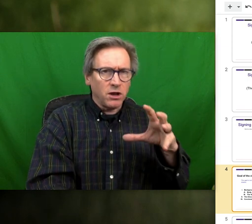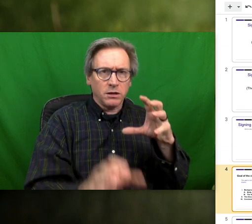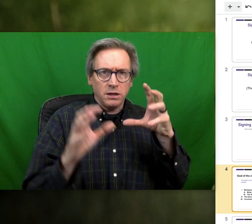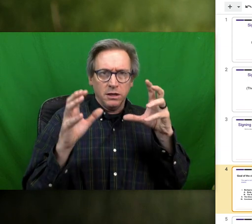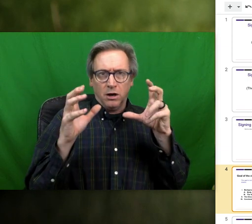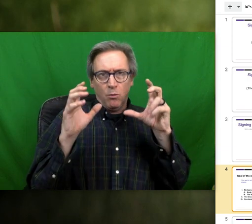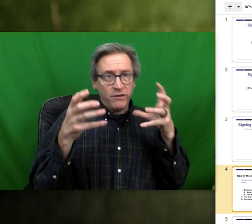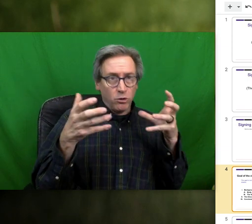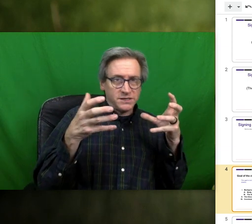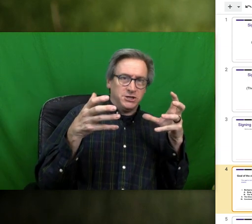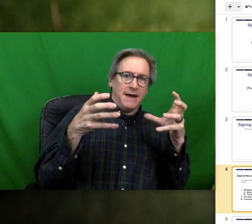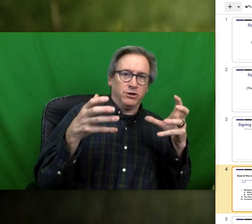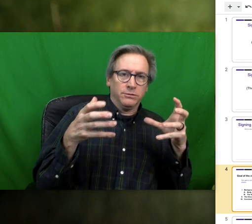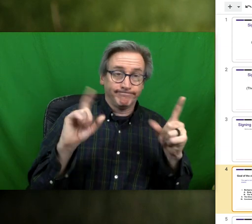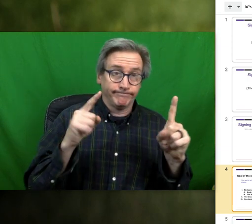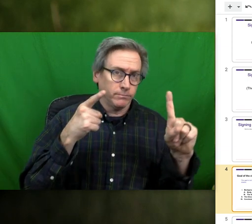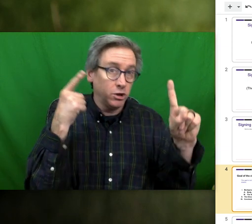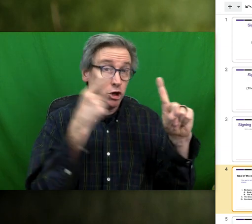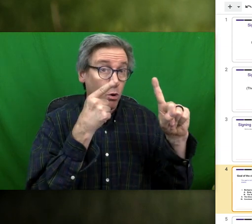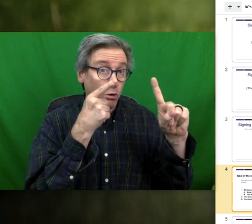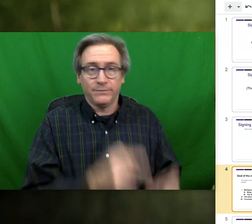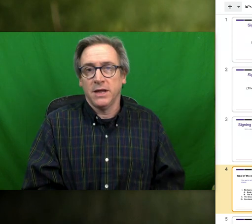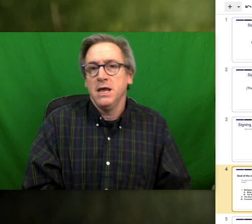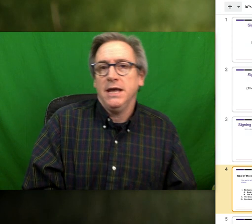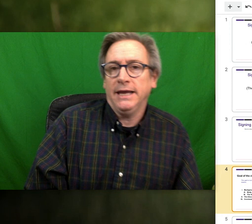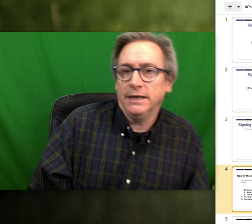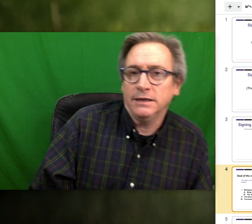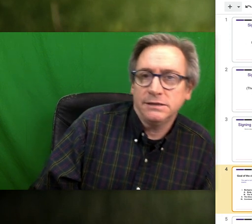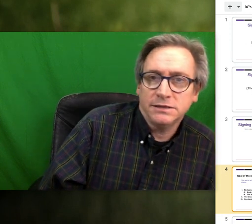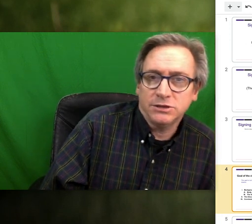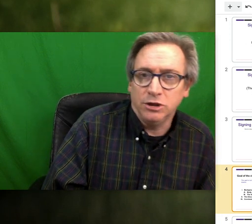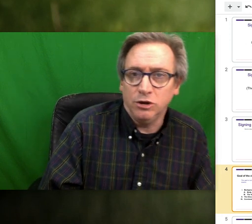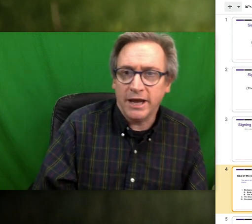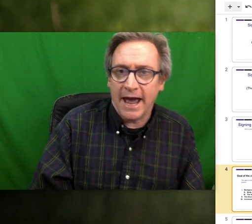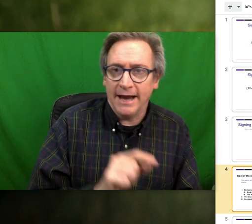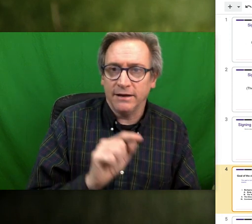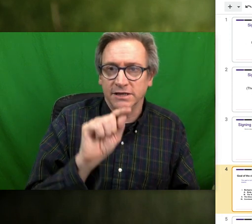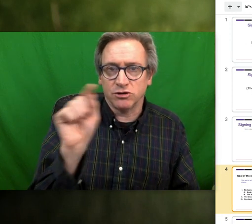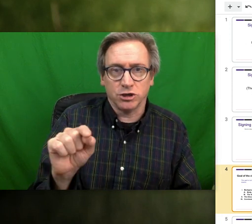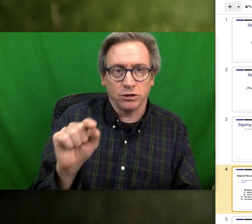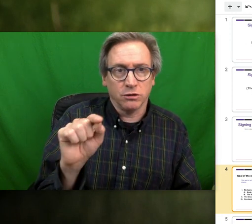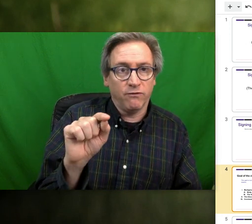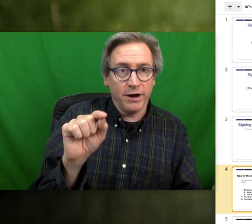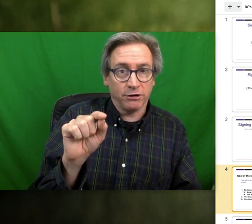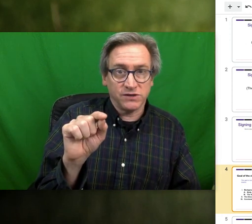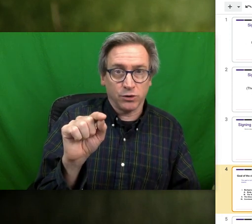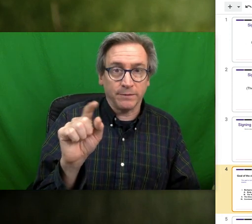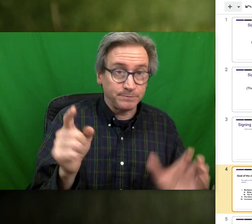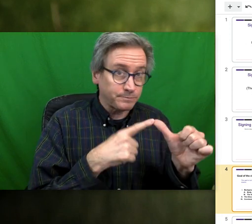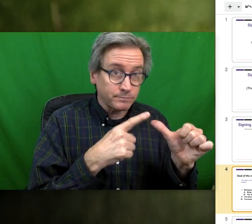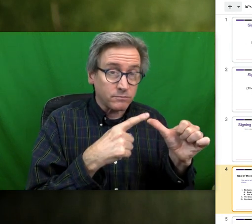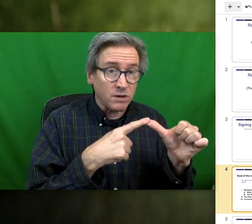first of all, one of the goals of the chapter, goal, is to look at this structure for a narrative